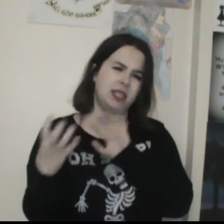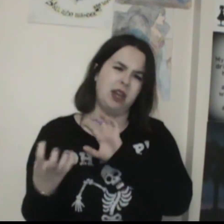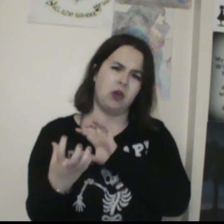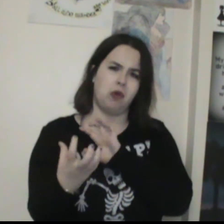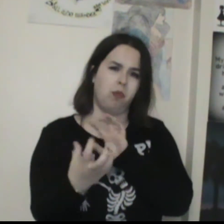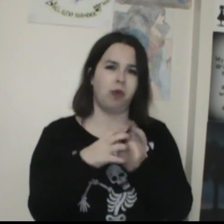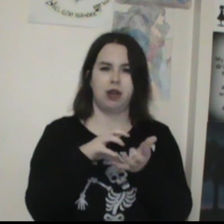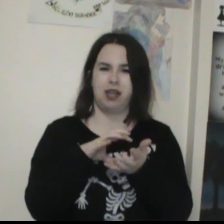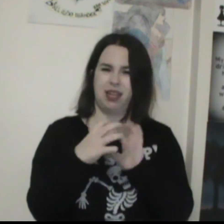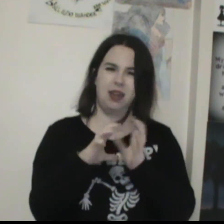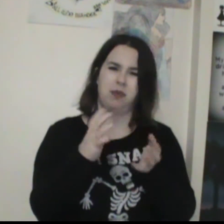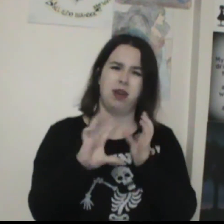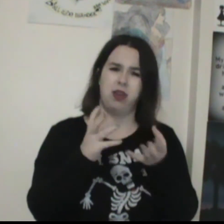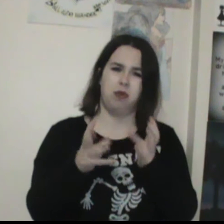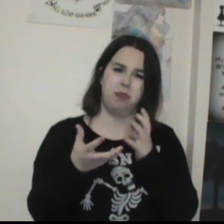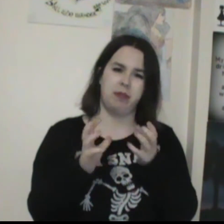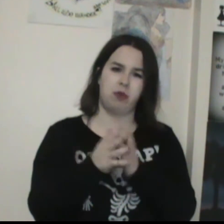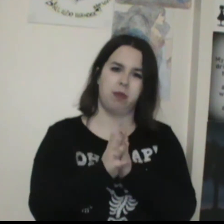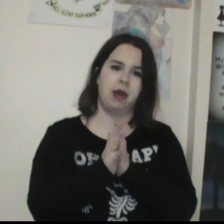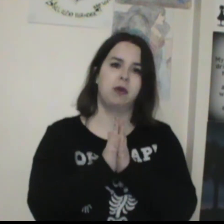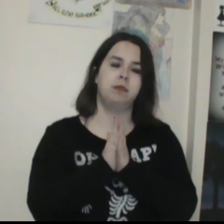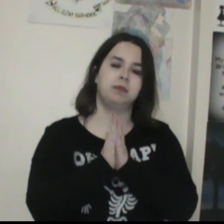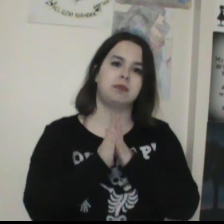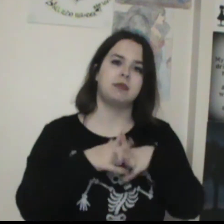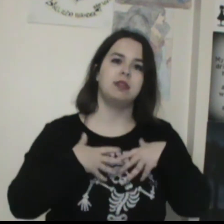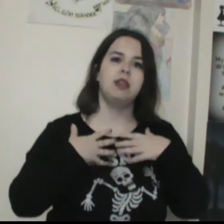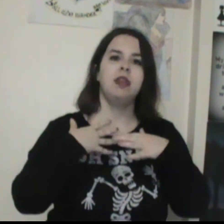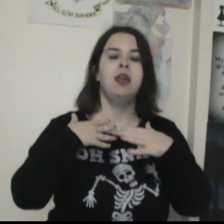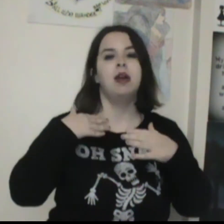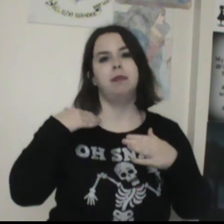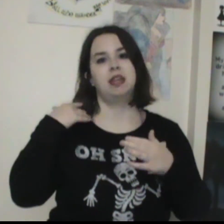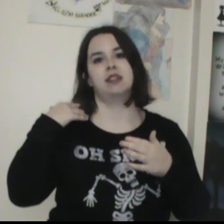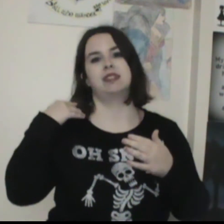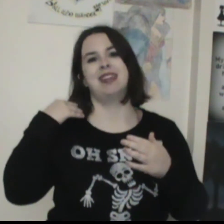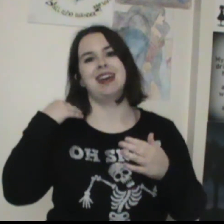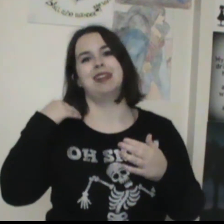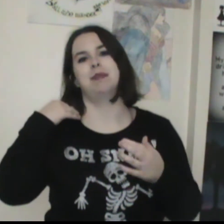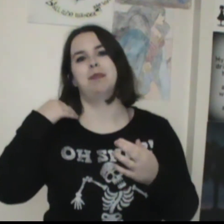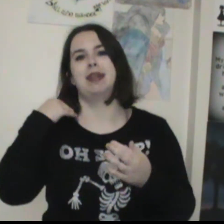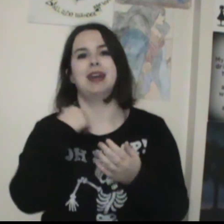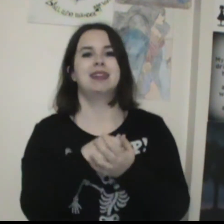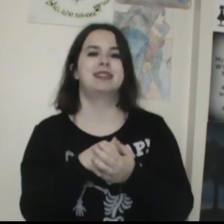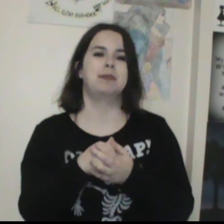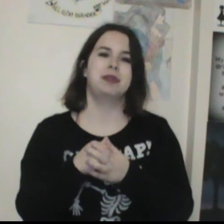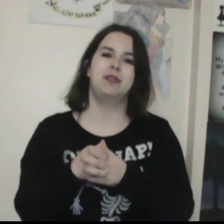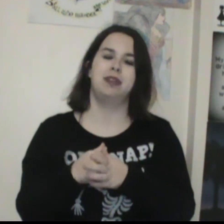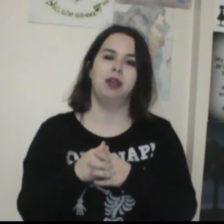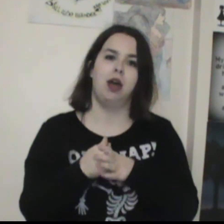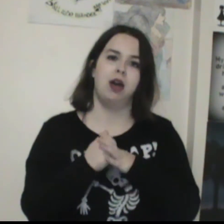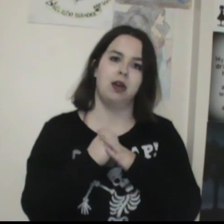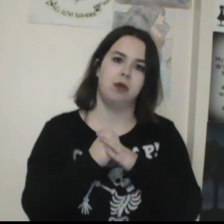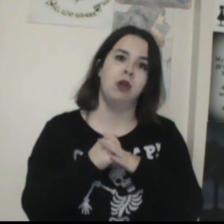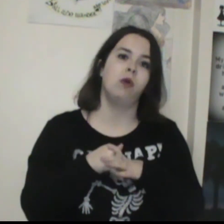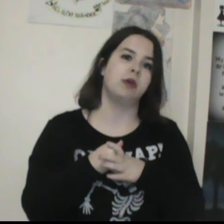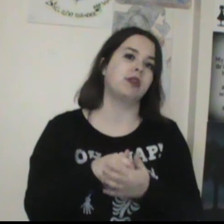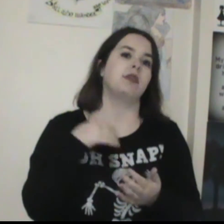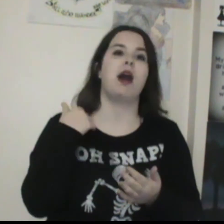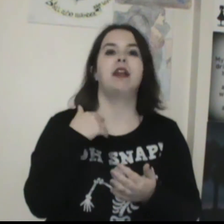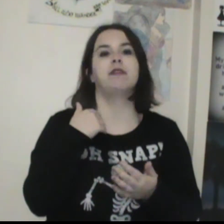that all work? I kind of want to know a bit more about. Because then by the end of this episode, with her not